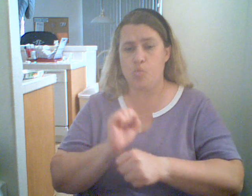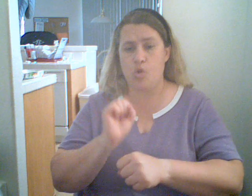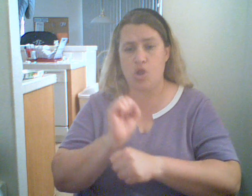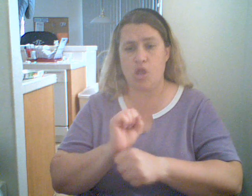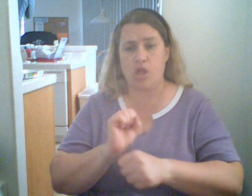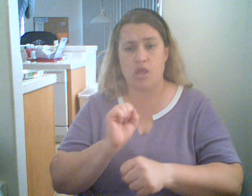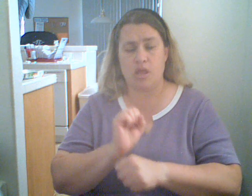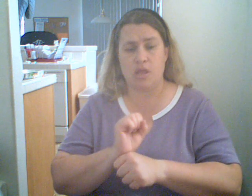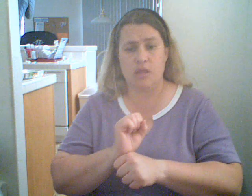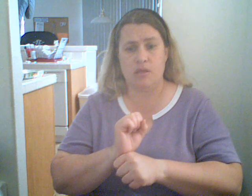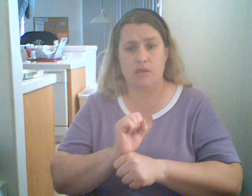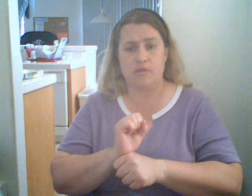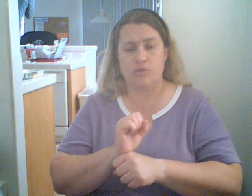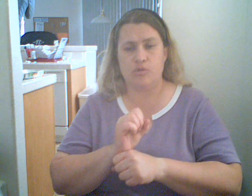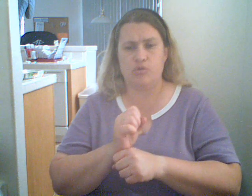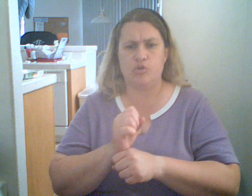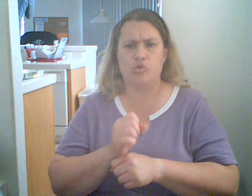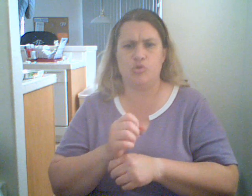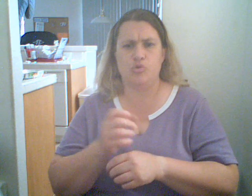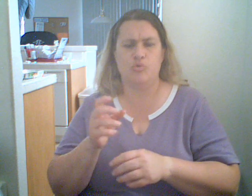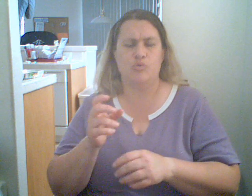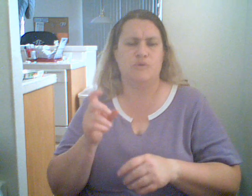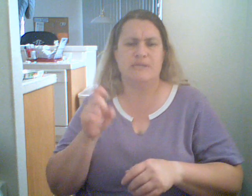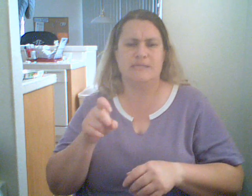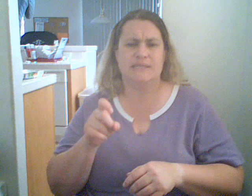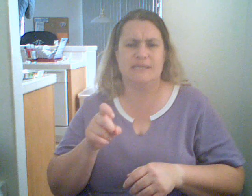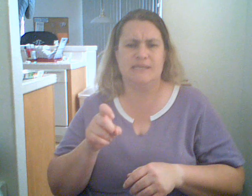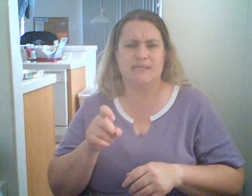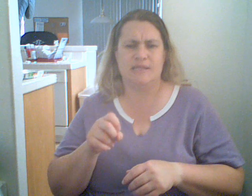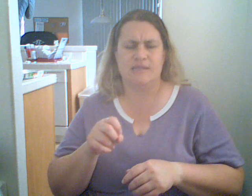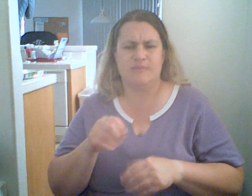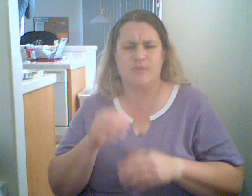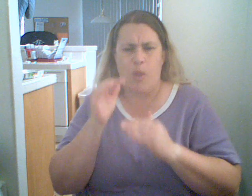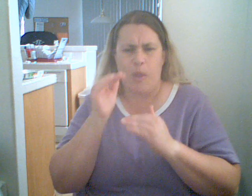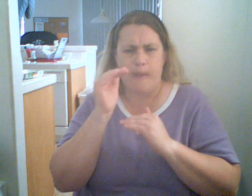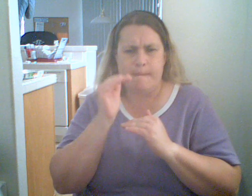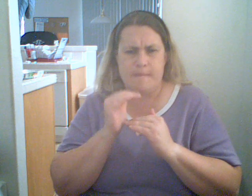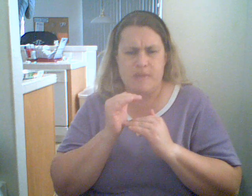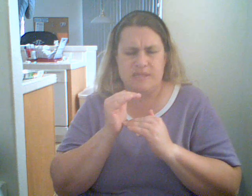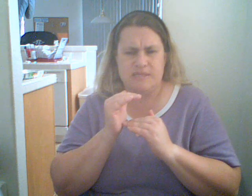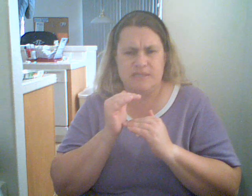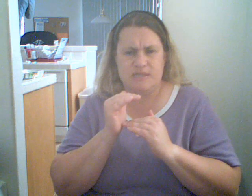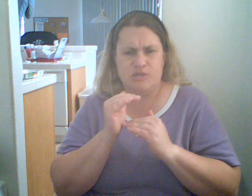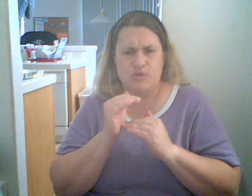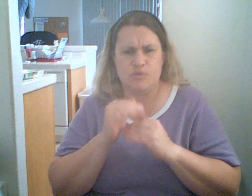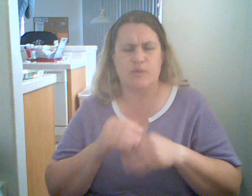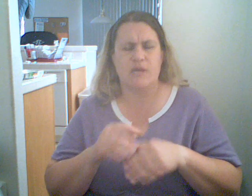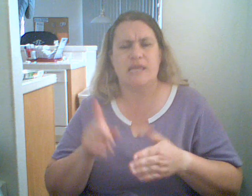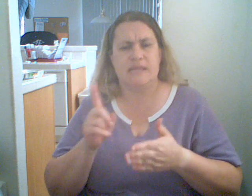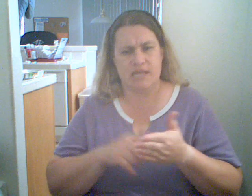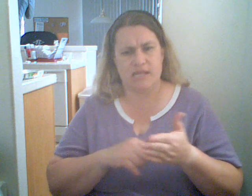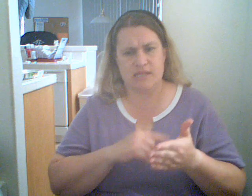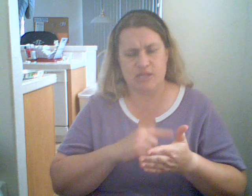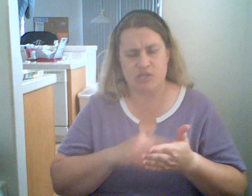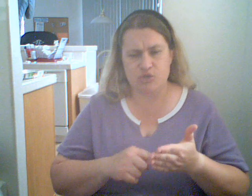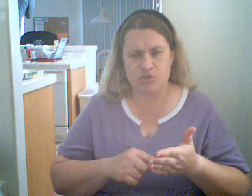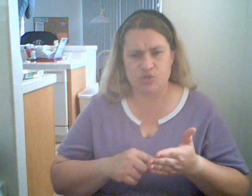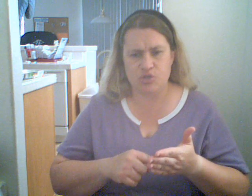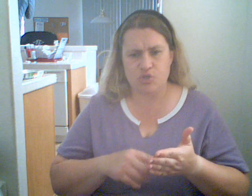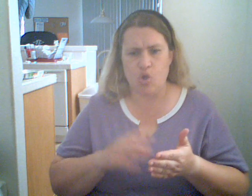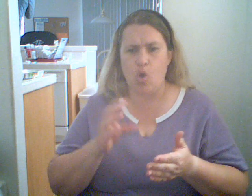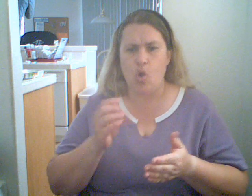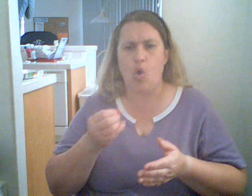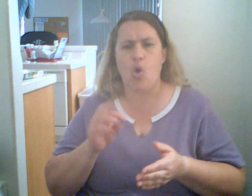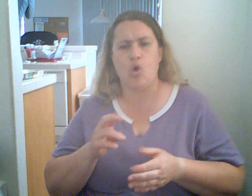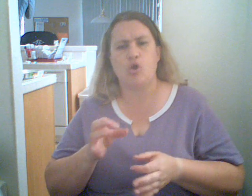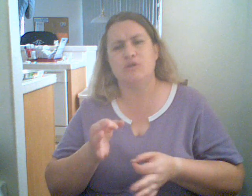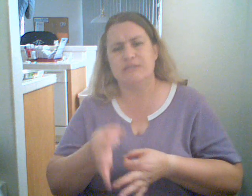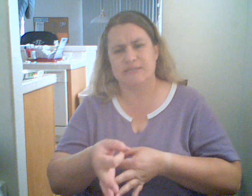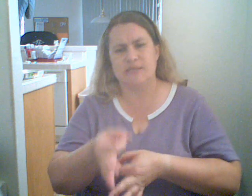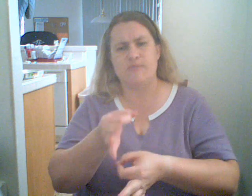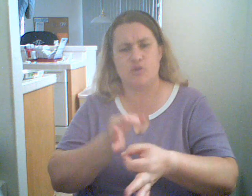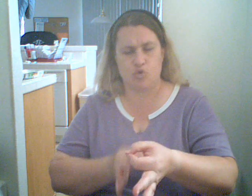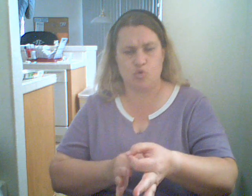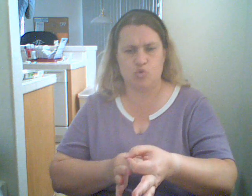how to minimize miscues, how to minimize deletions or substitutions. You certainly want to know how